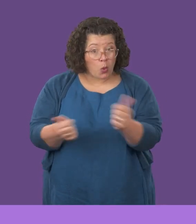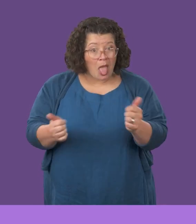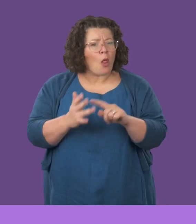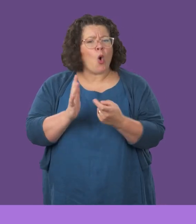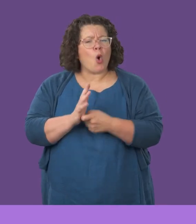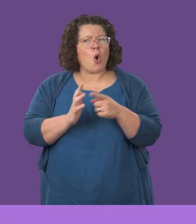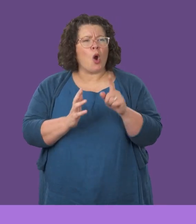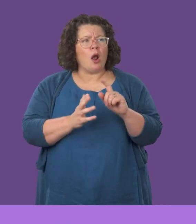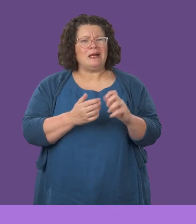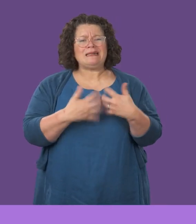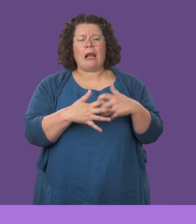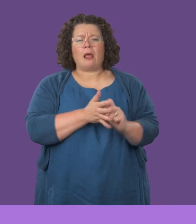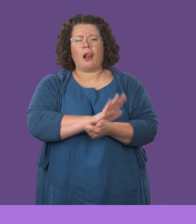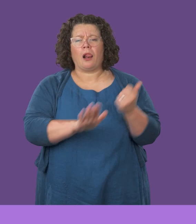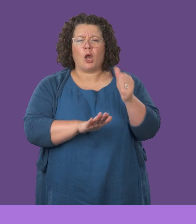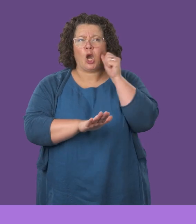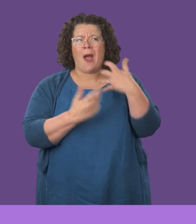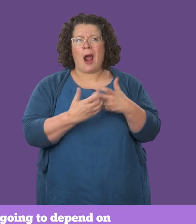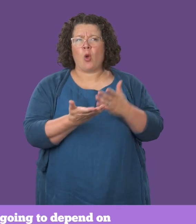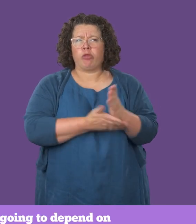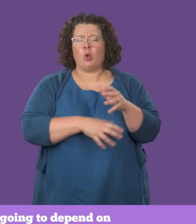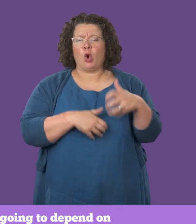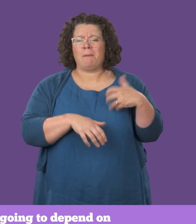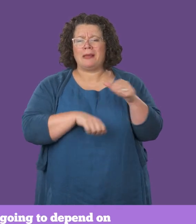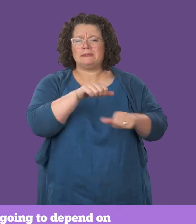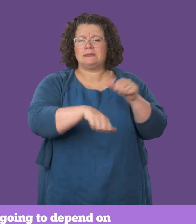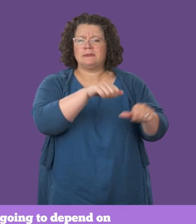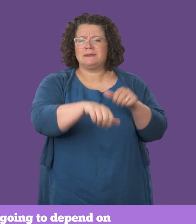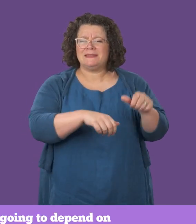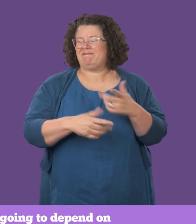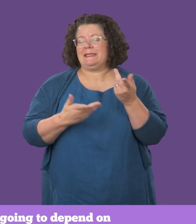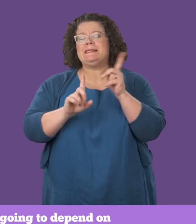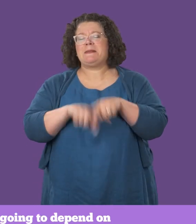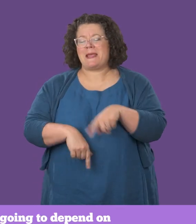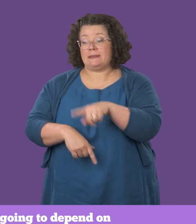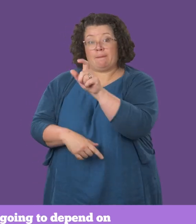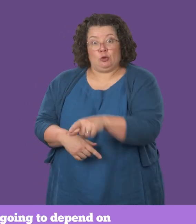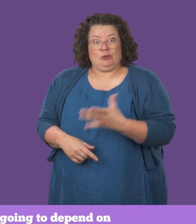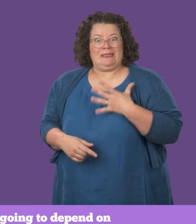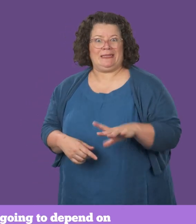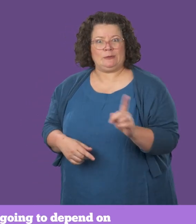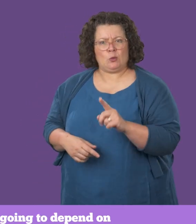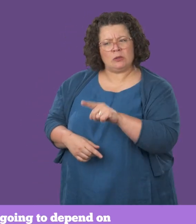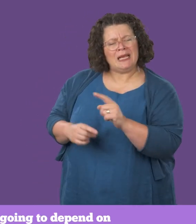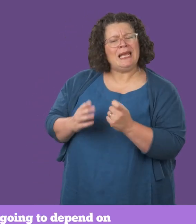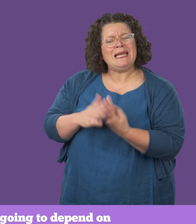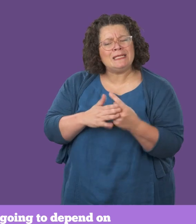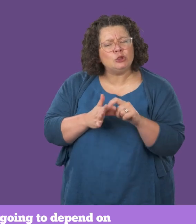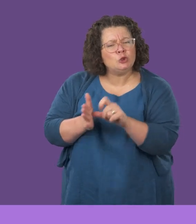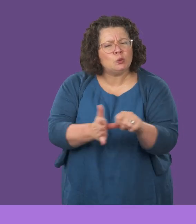technical expertise around the complaint process? And I guess that's going to depend on the person's needs and what the issues that they're